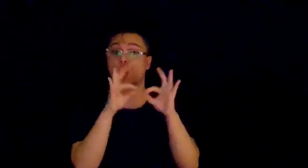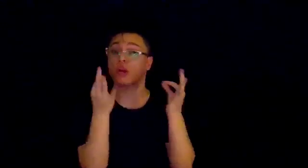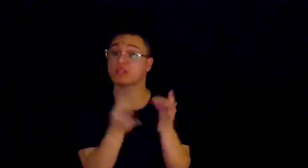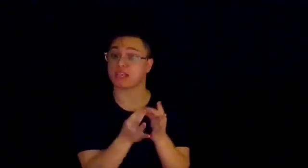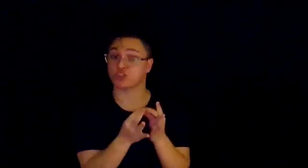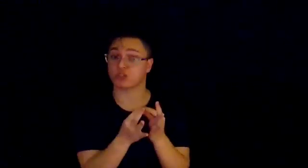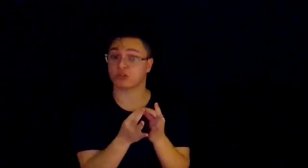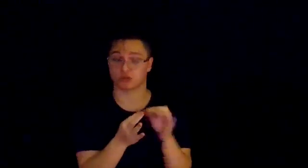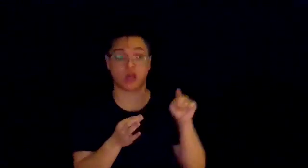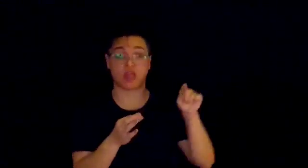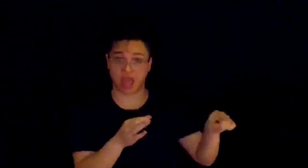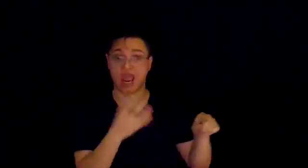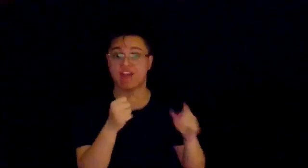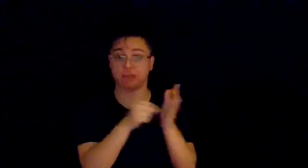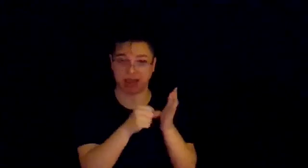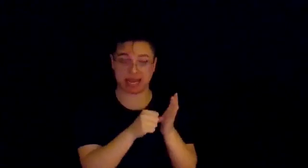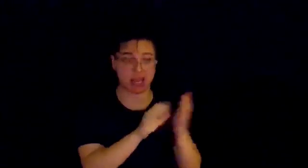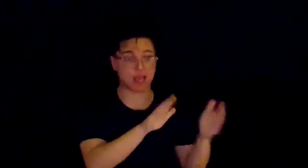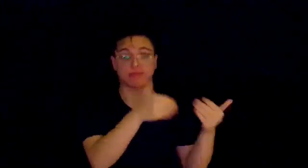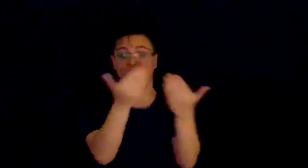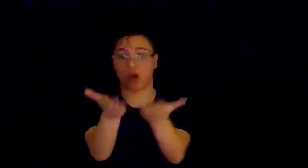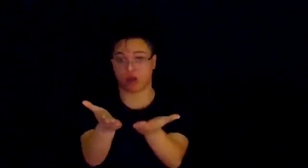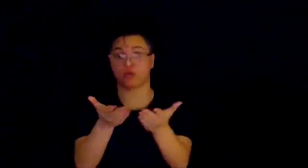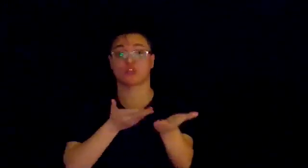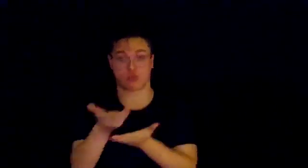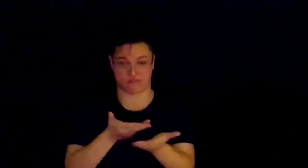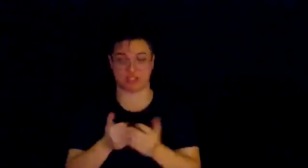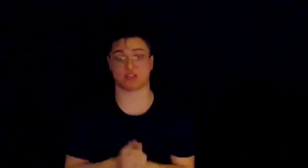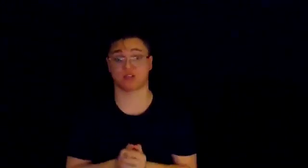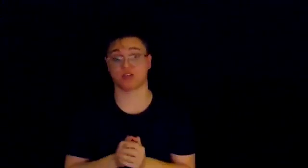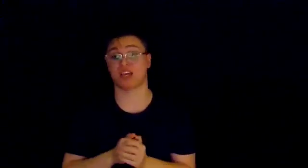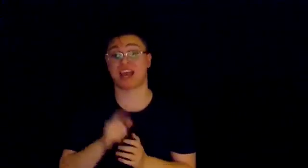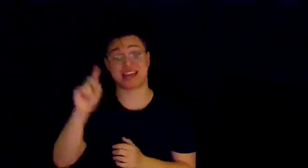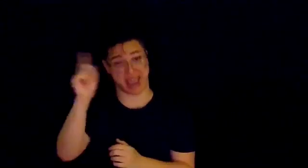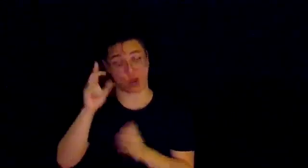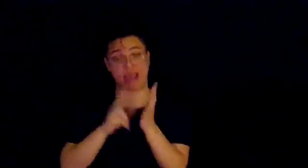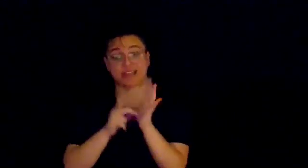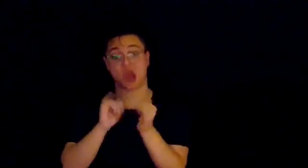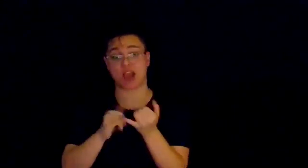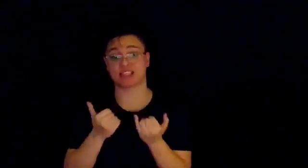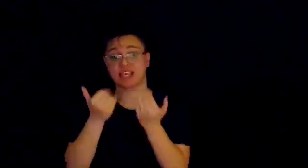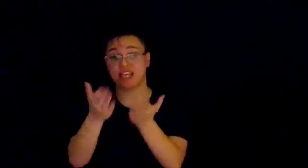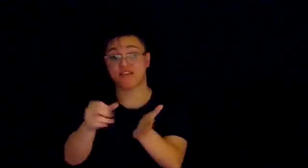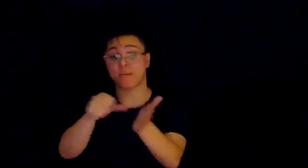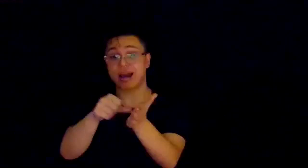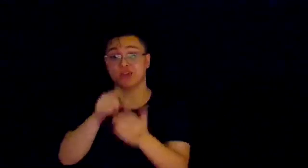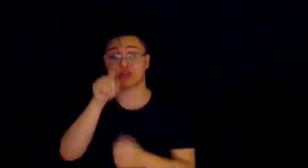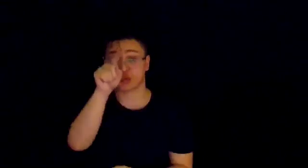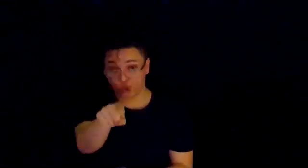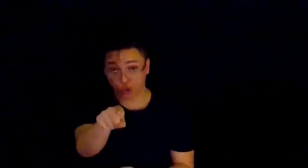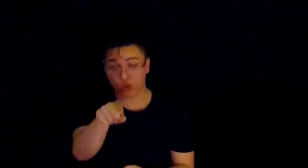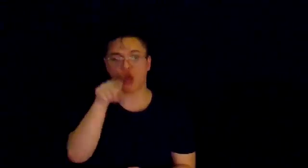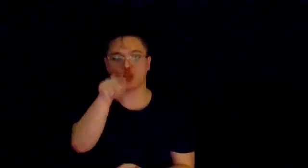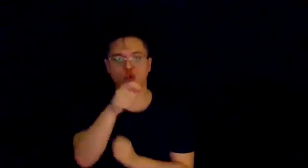Previously, the government might have given funding to specific organisations, and those organisations would be providing you services. But now